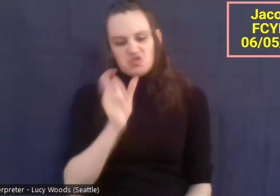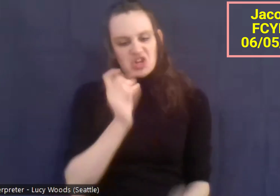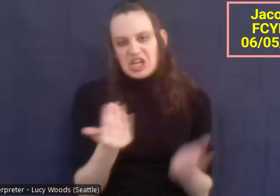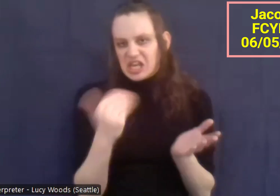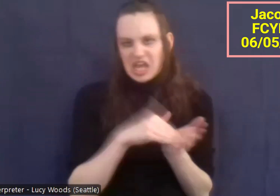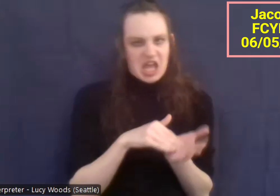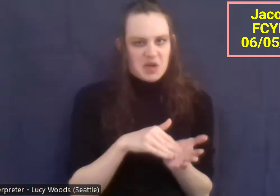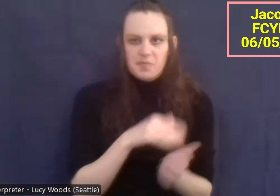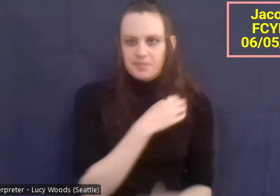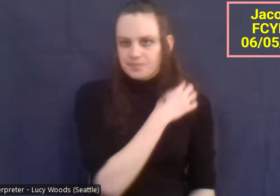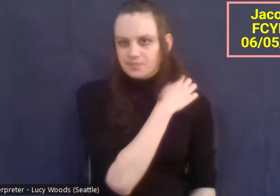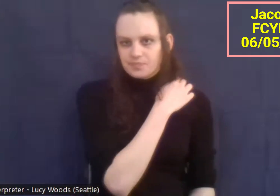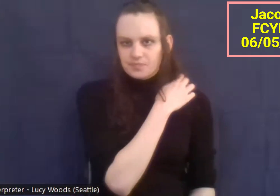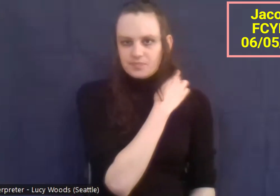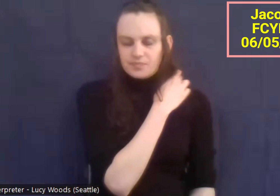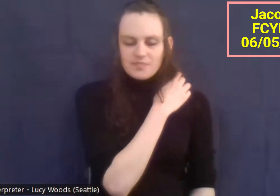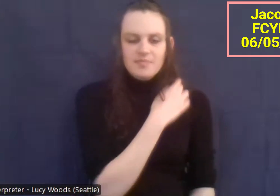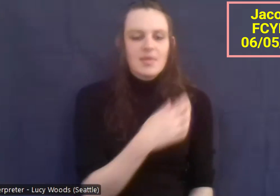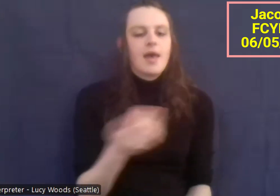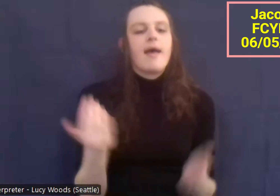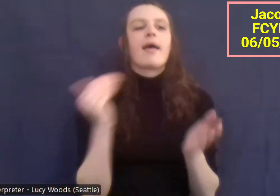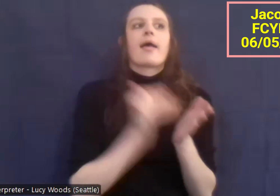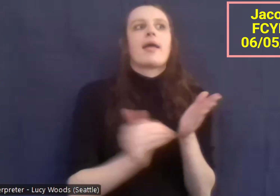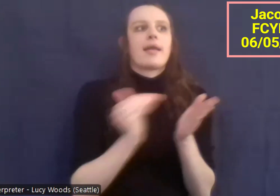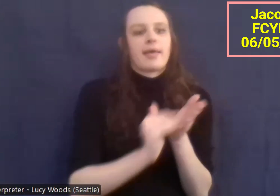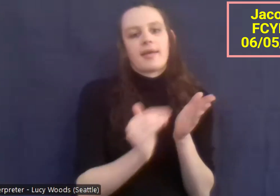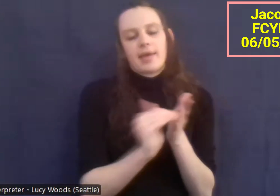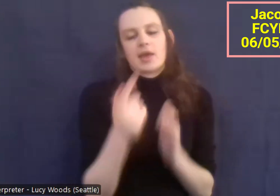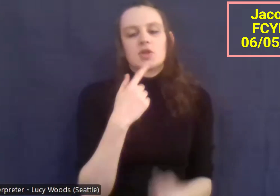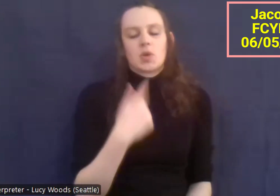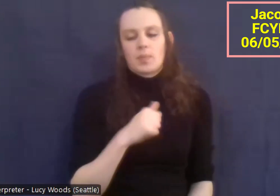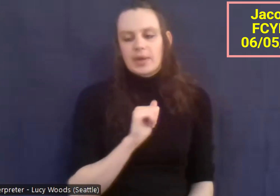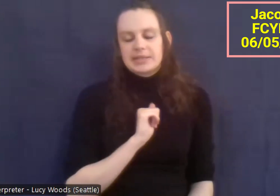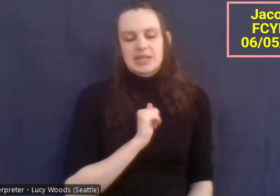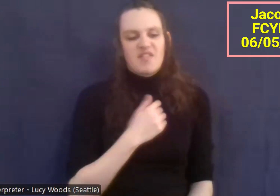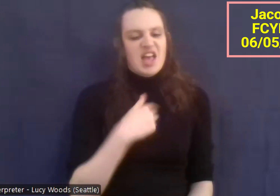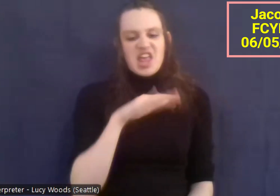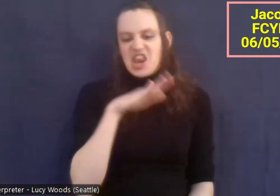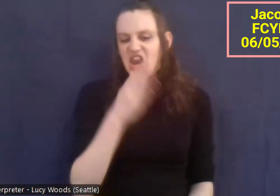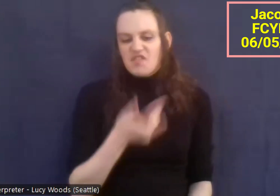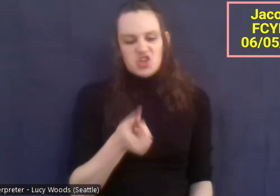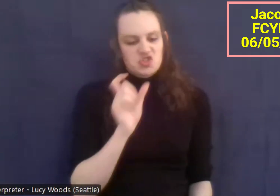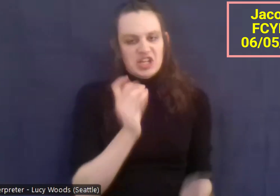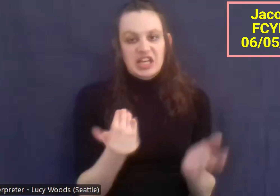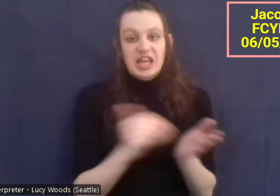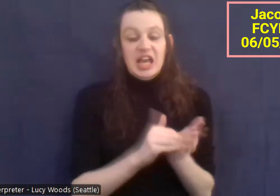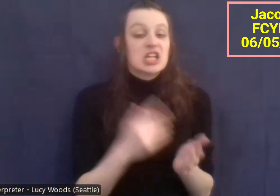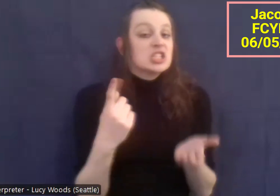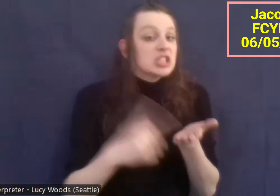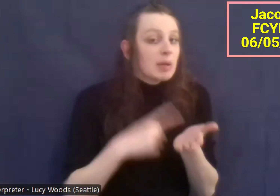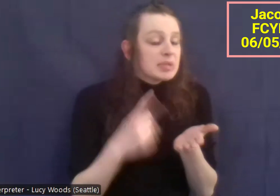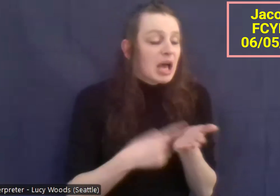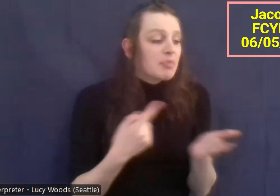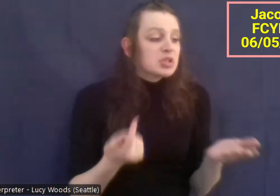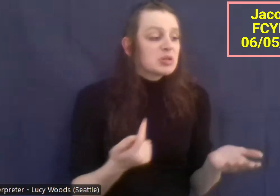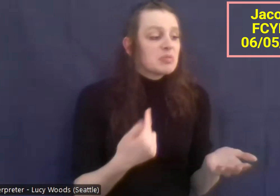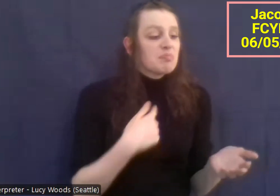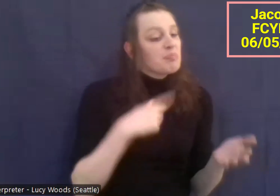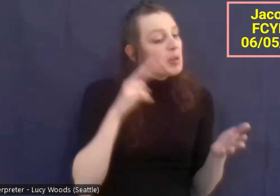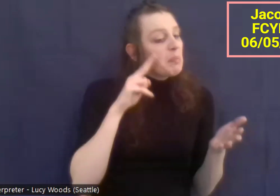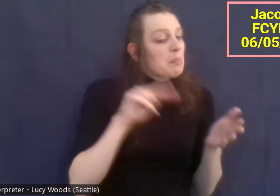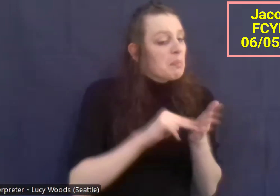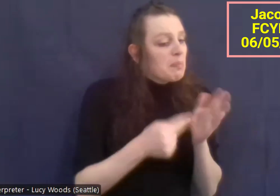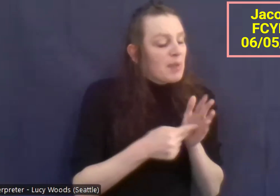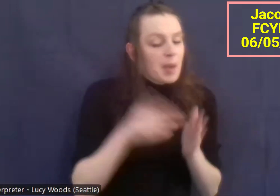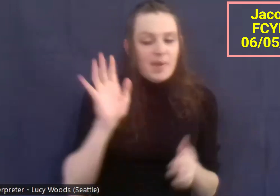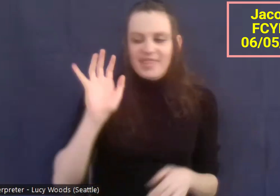tell you how many times I've said I'll never drink again, but and a couple of those times maybe I meant it. I don't know. But this